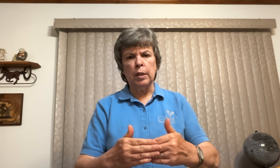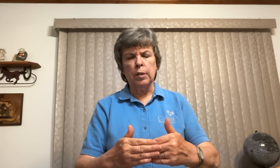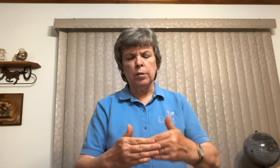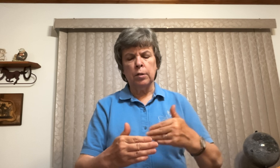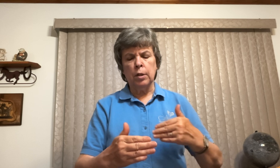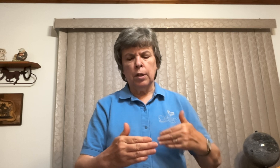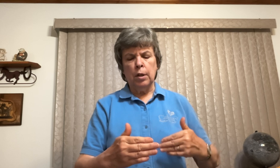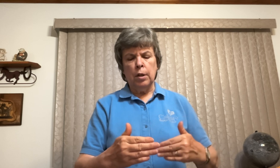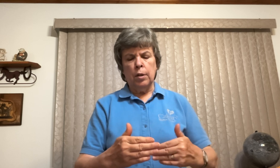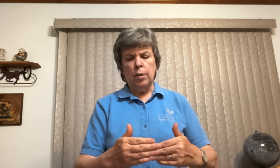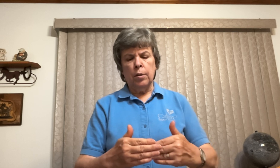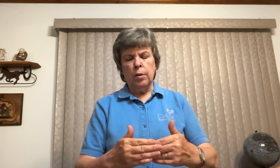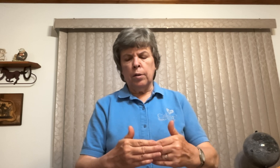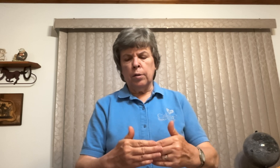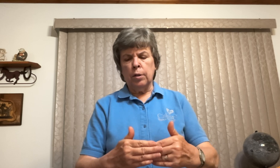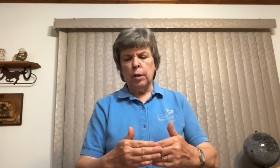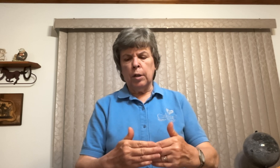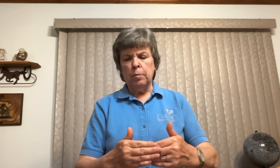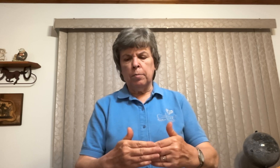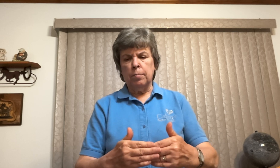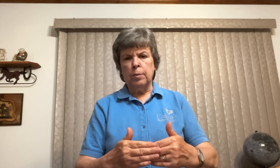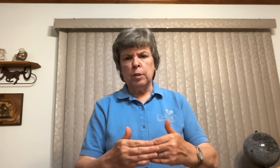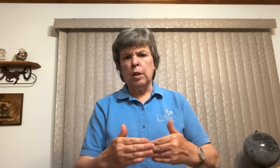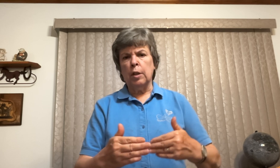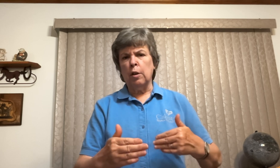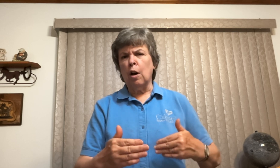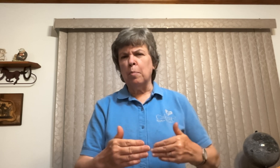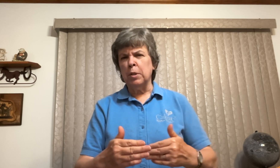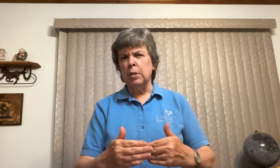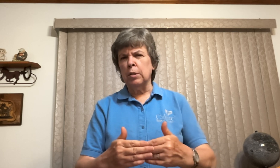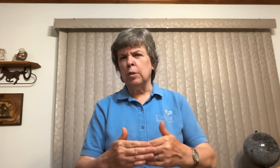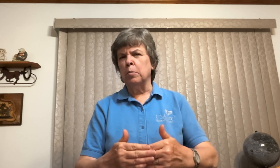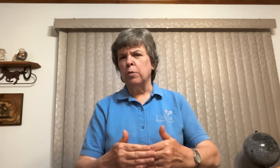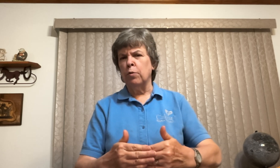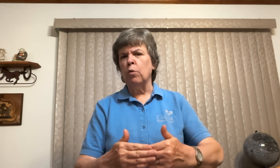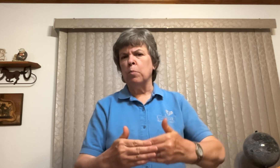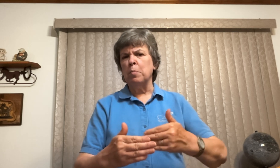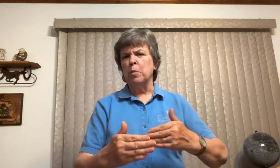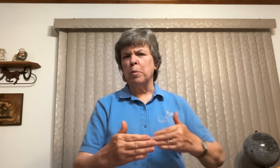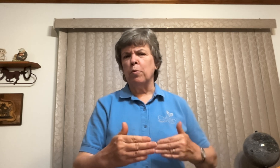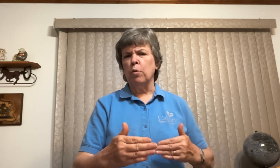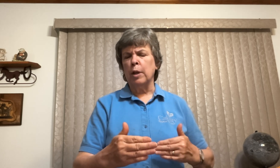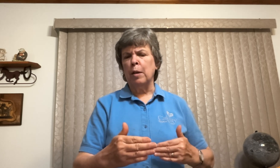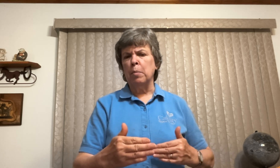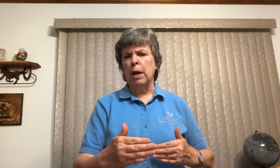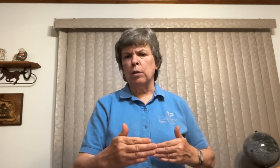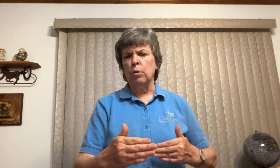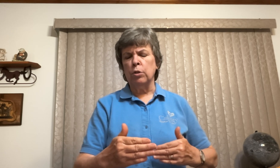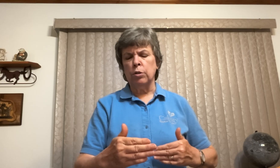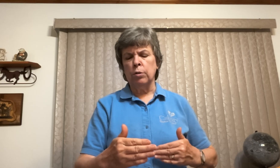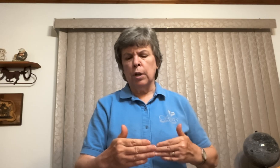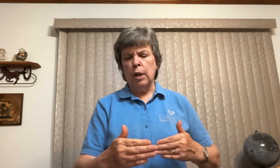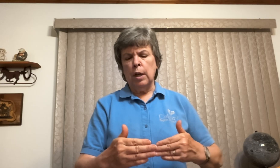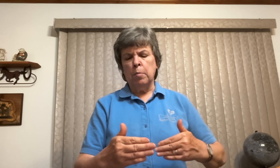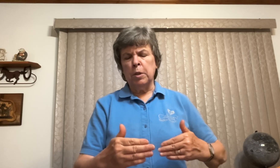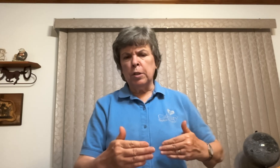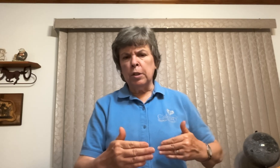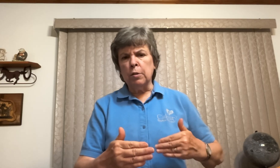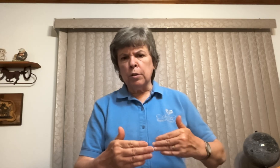this. Okay. It's kind of the opposite to before. Remember, before came back towards you, but near is